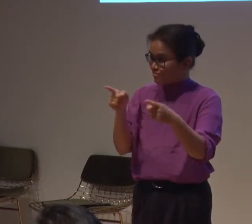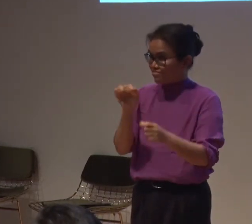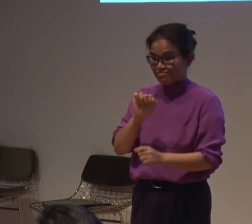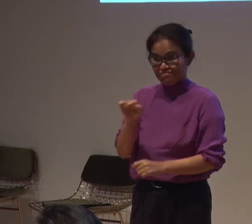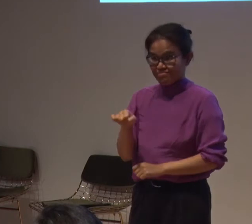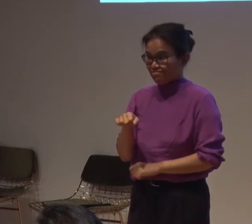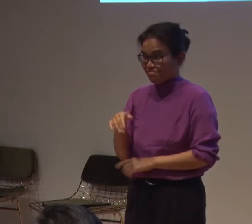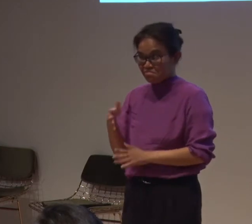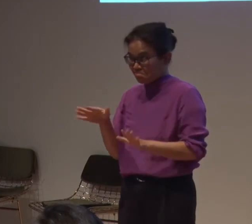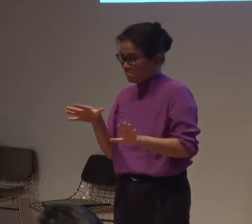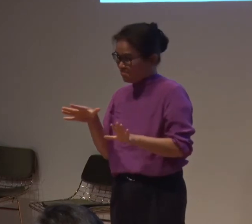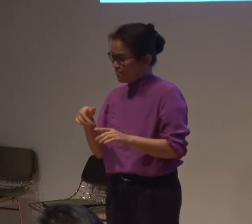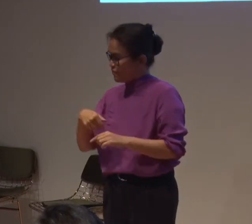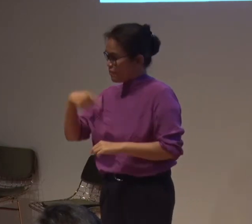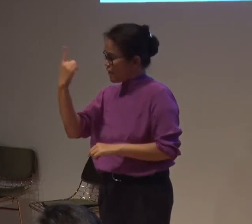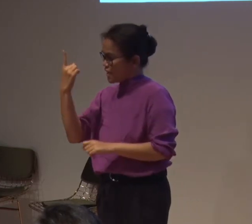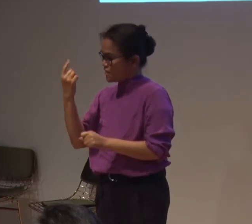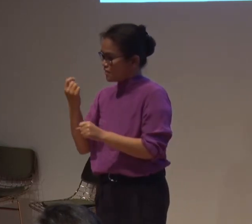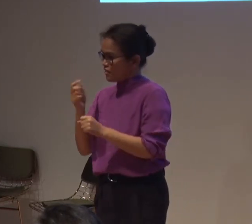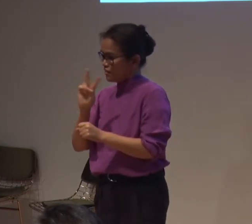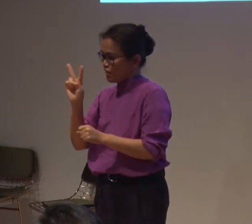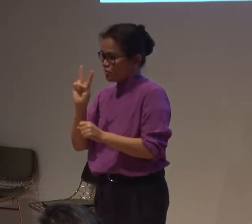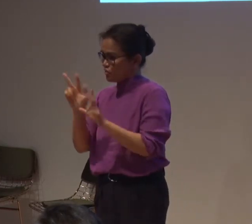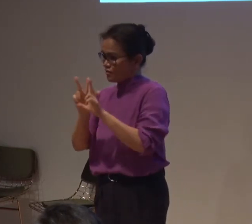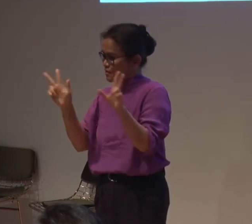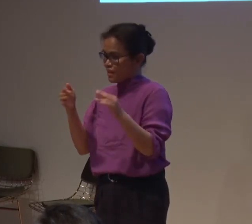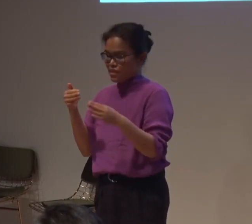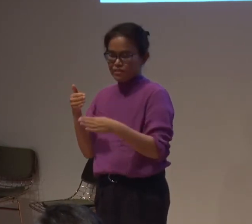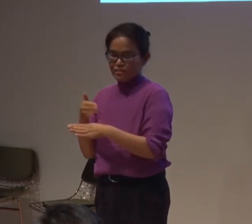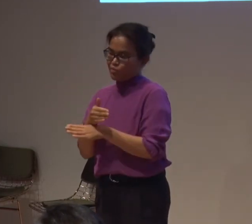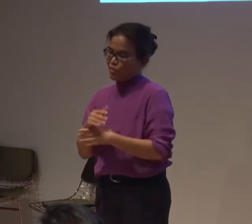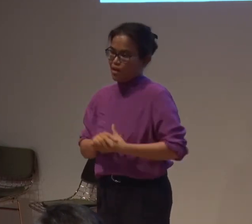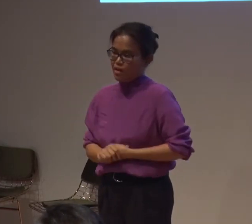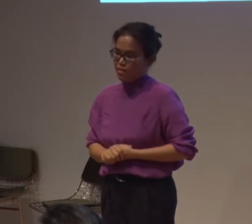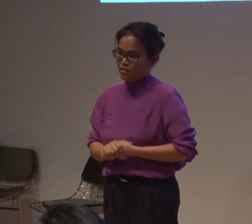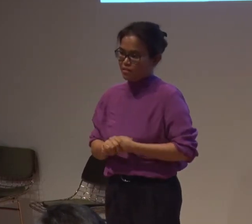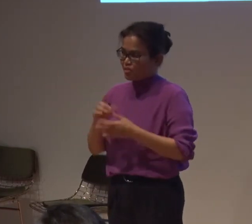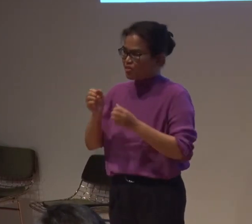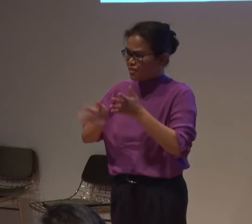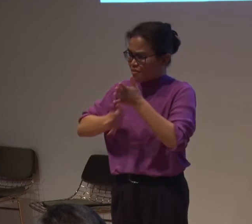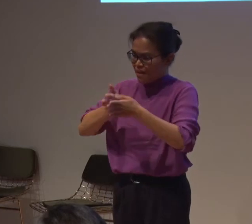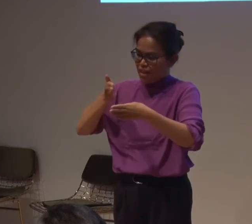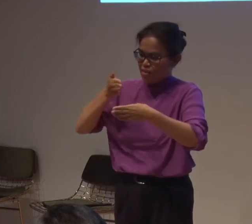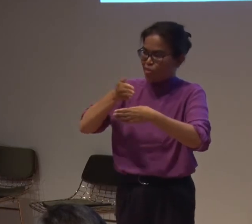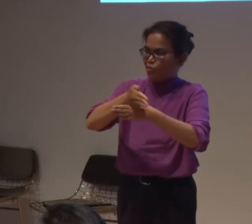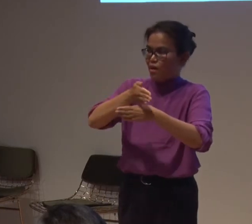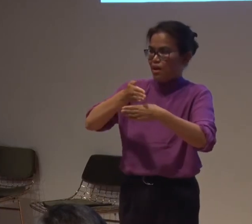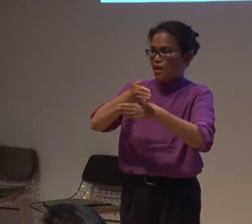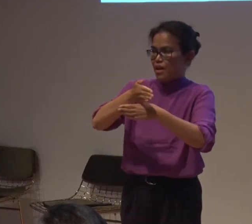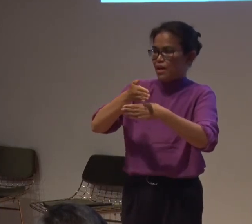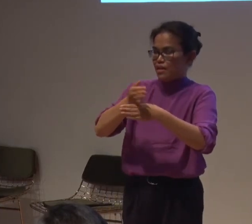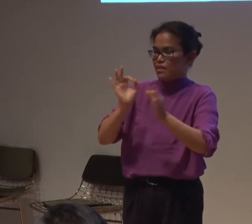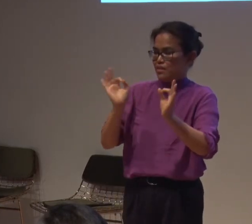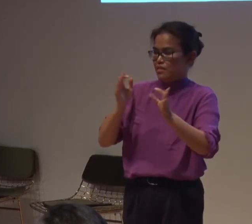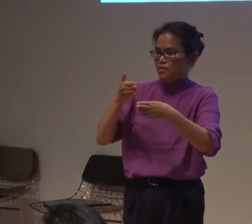Can they read all the job descriptions? No, more often not. So, the